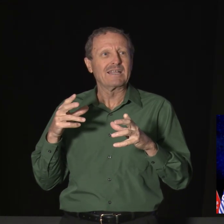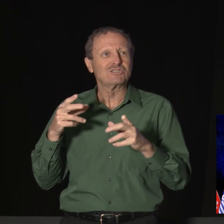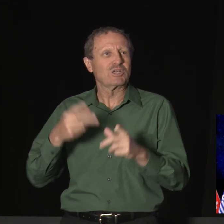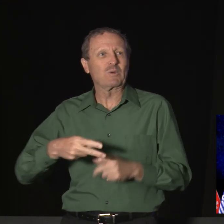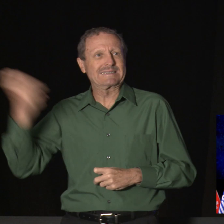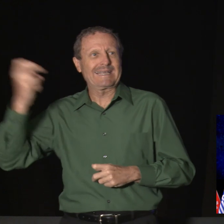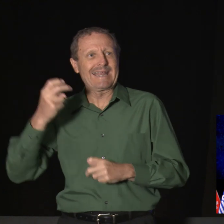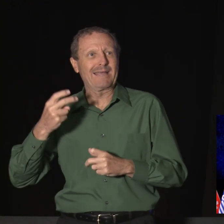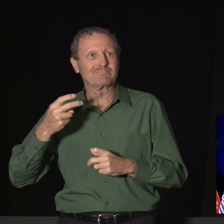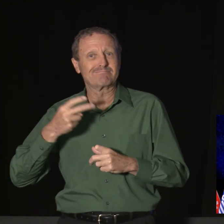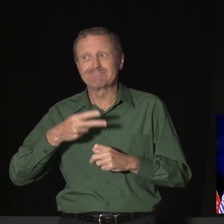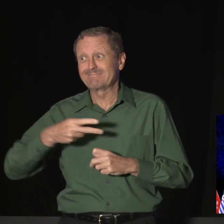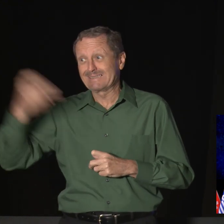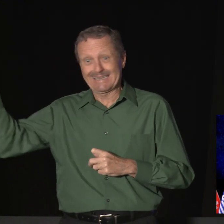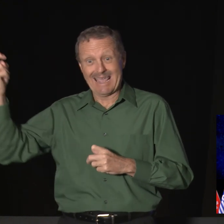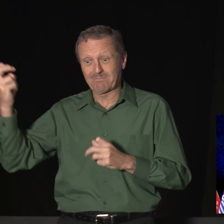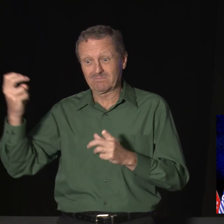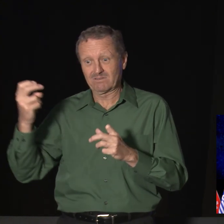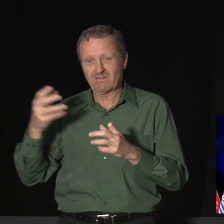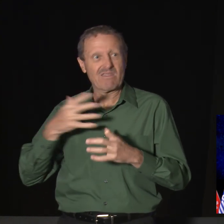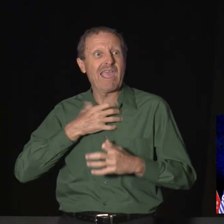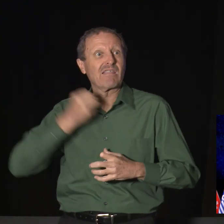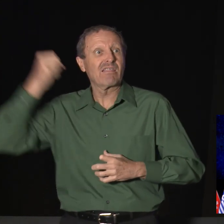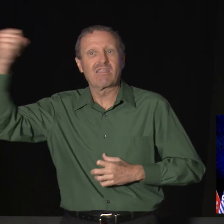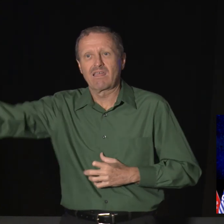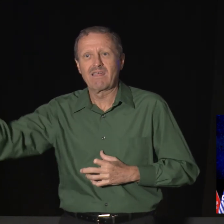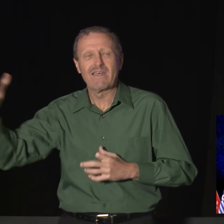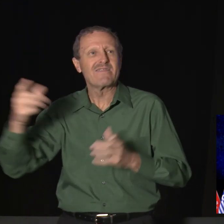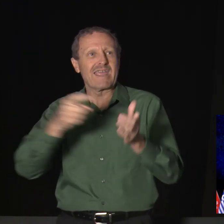kidnapped, and the kidnappers demanded